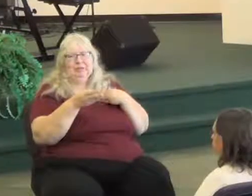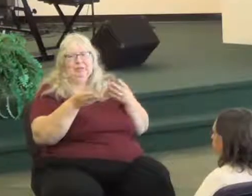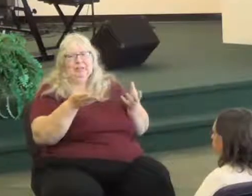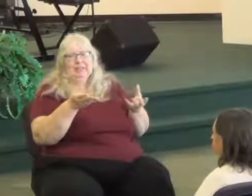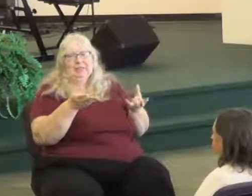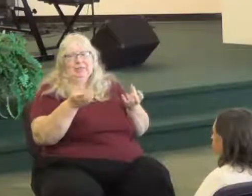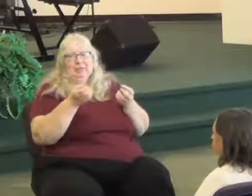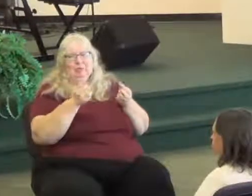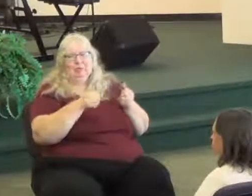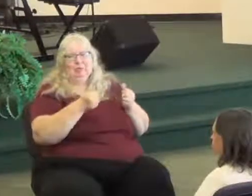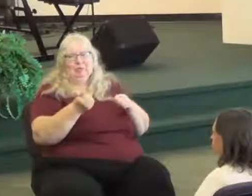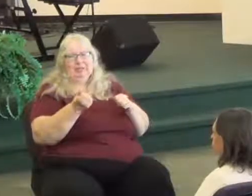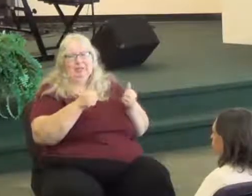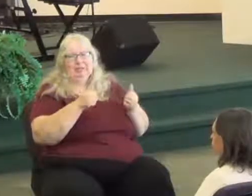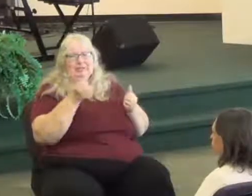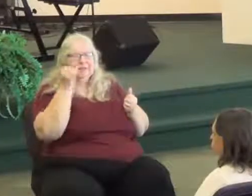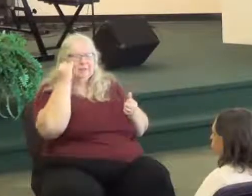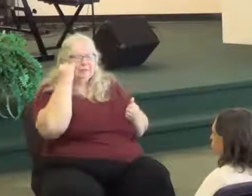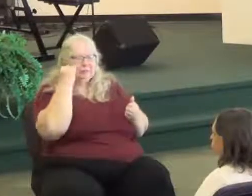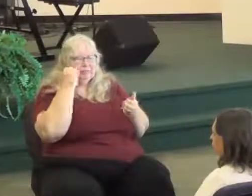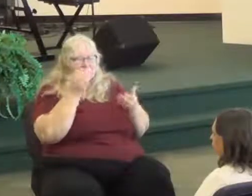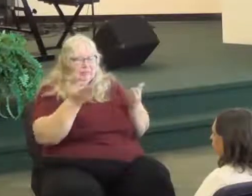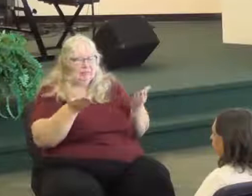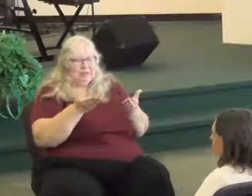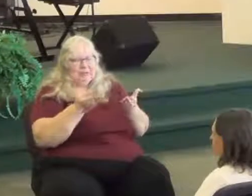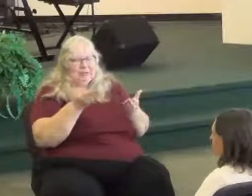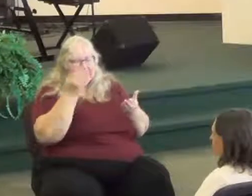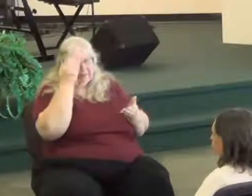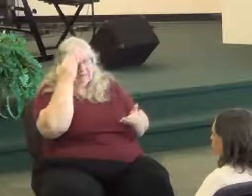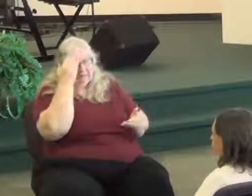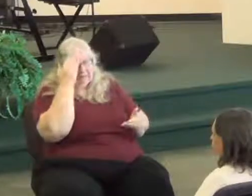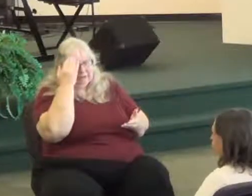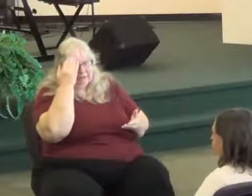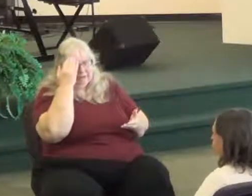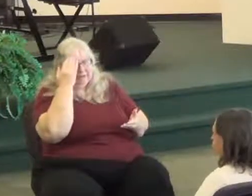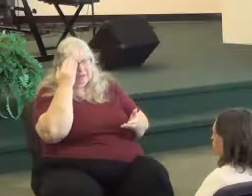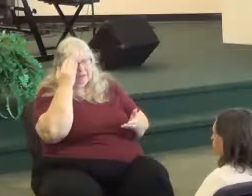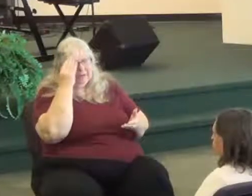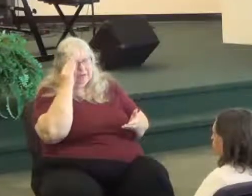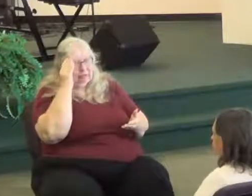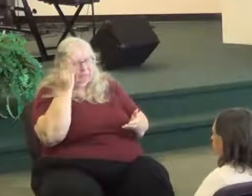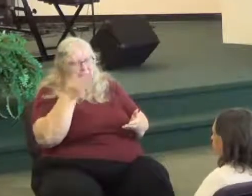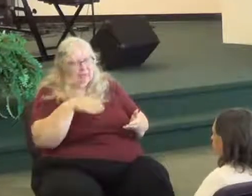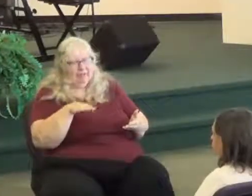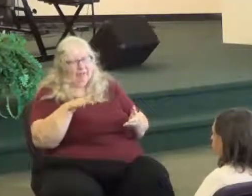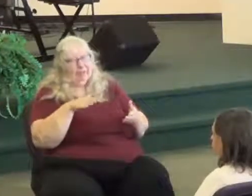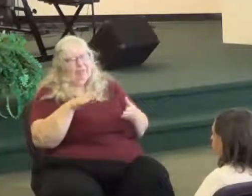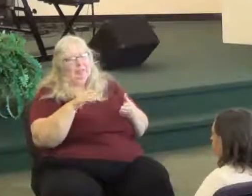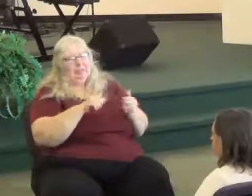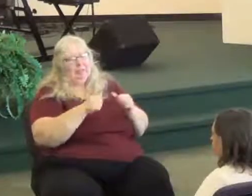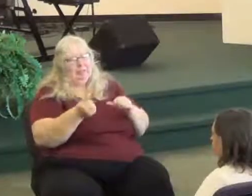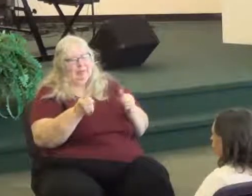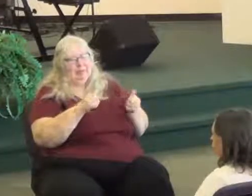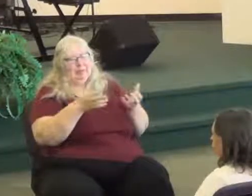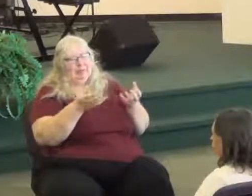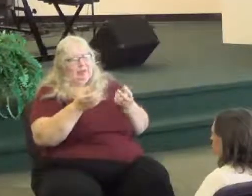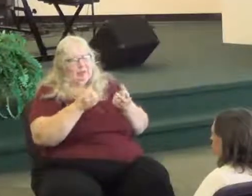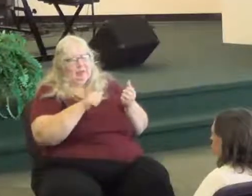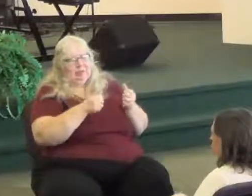committed. So if you're here and you don't know, or you've never been baptized and you want to be